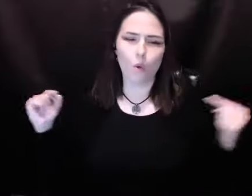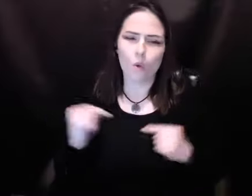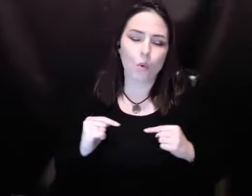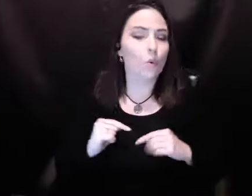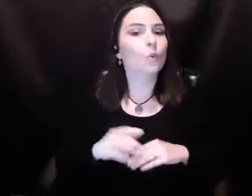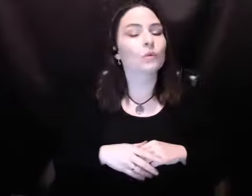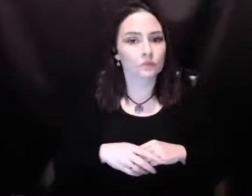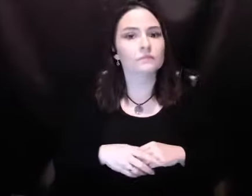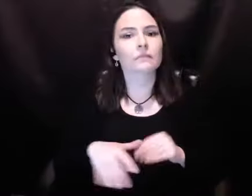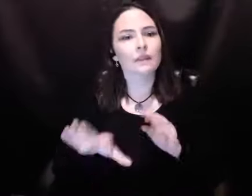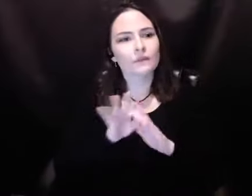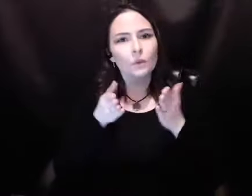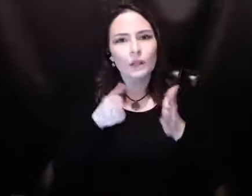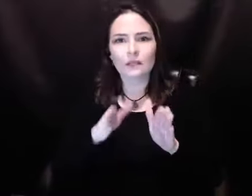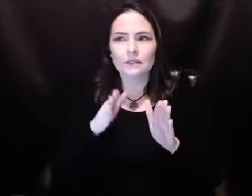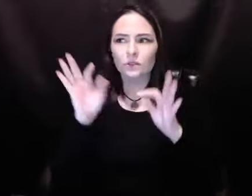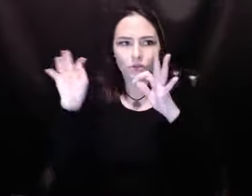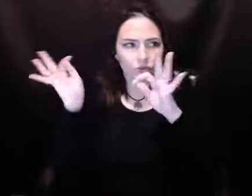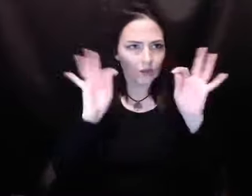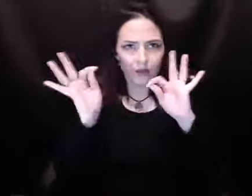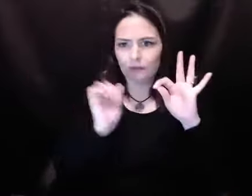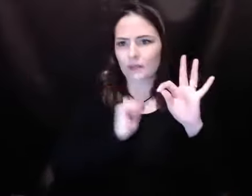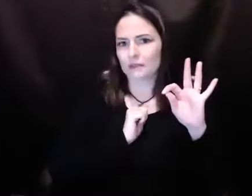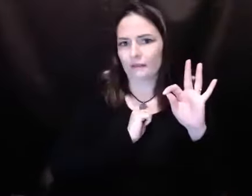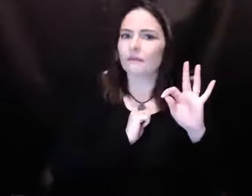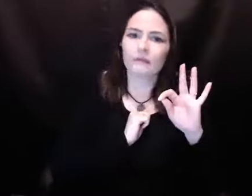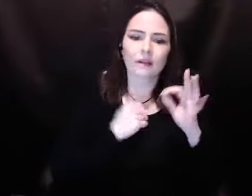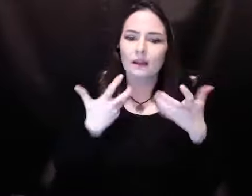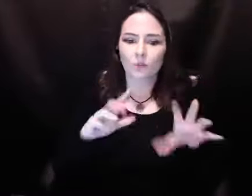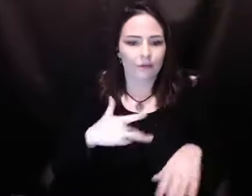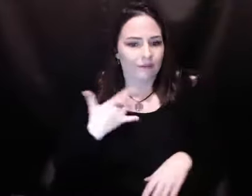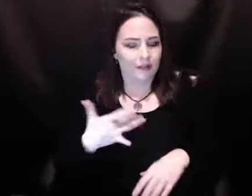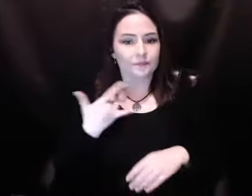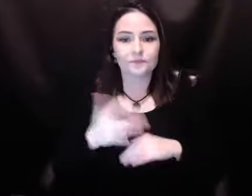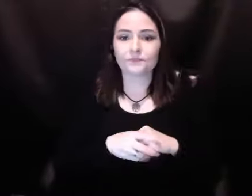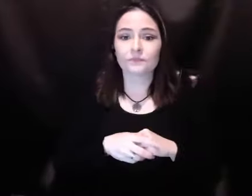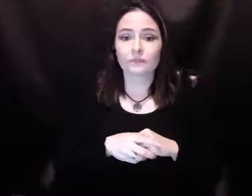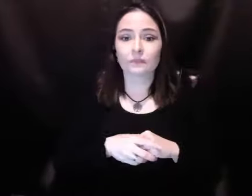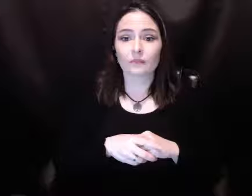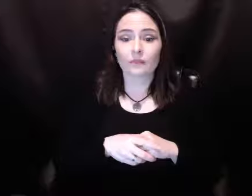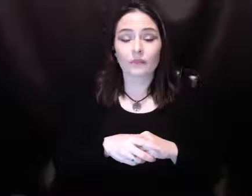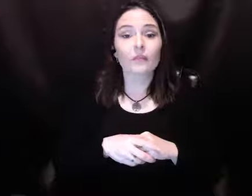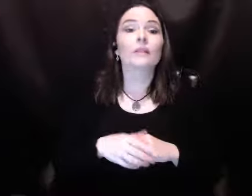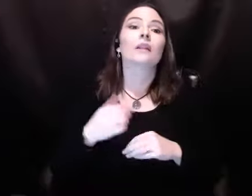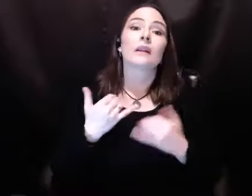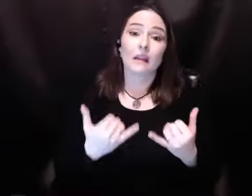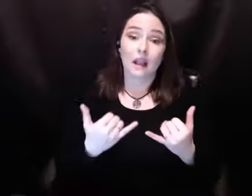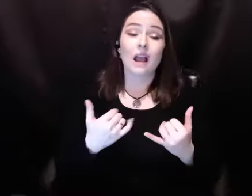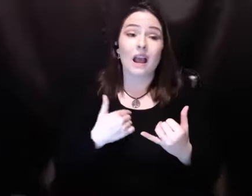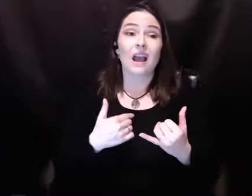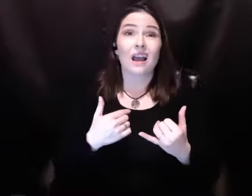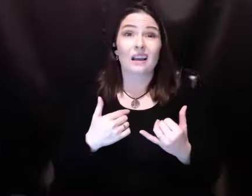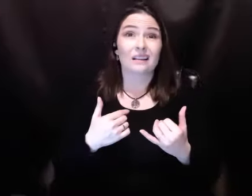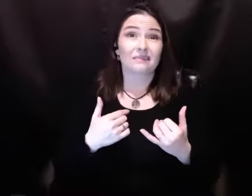with applying the tools of the program, I've discovered myself and found the solution. Some of my negative behaviors that needed